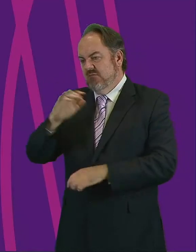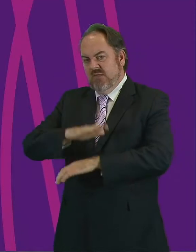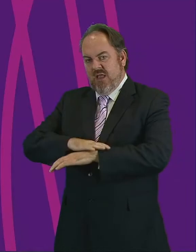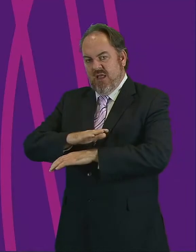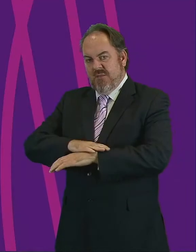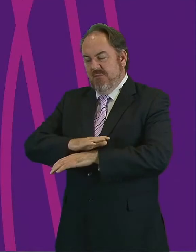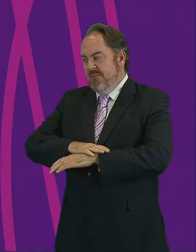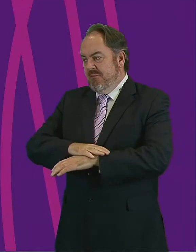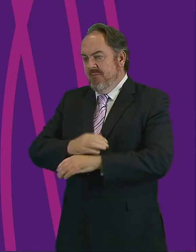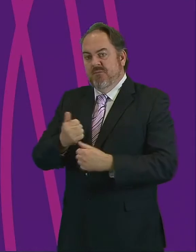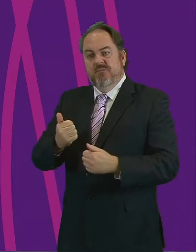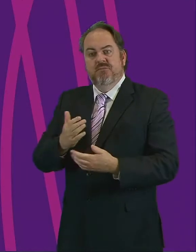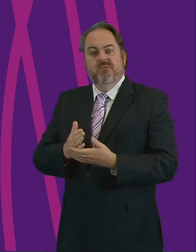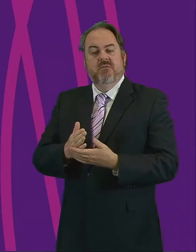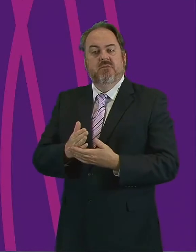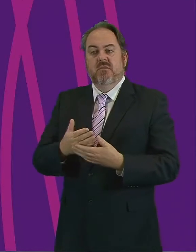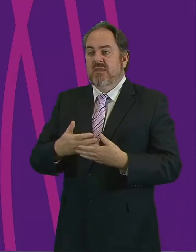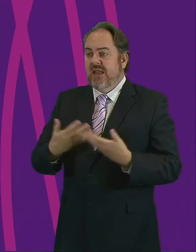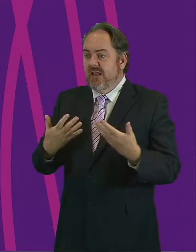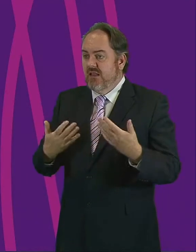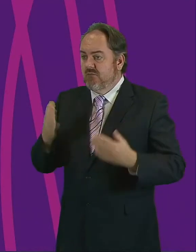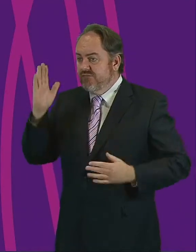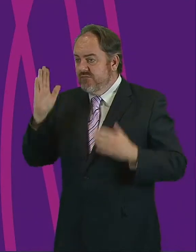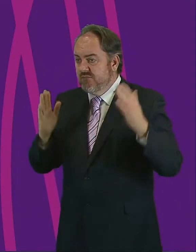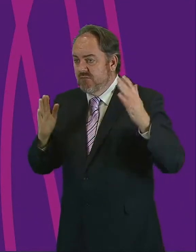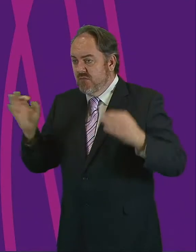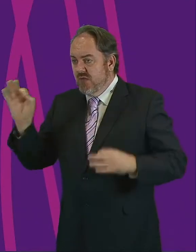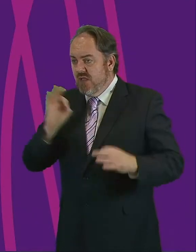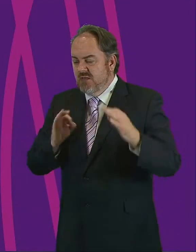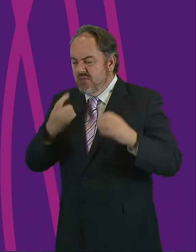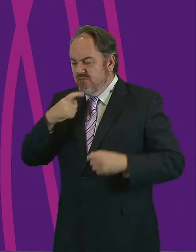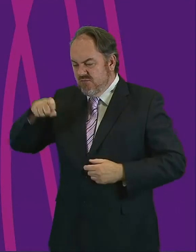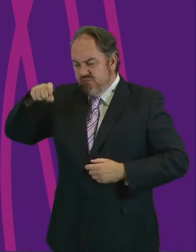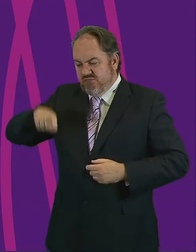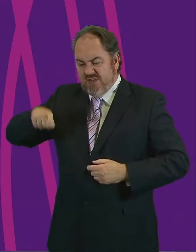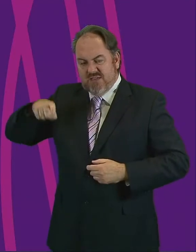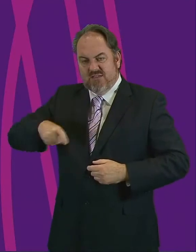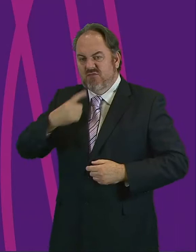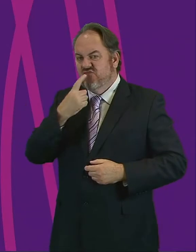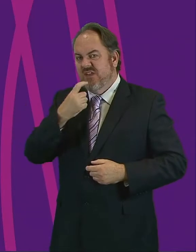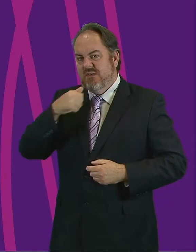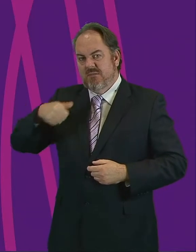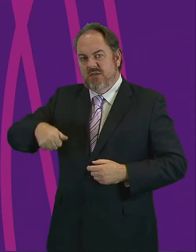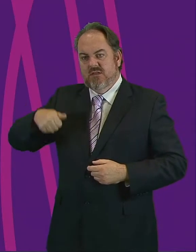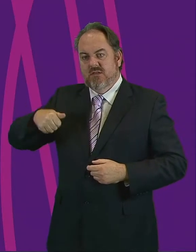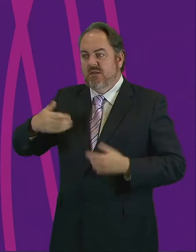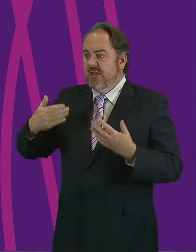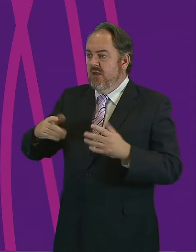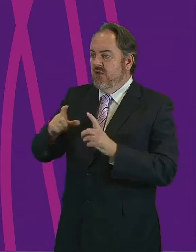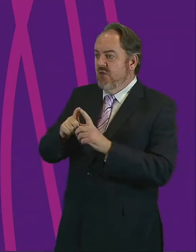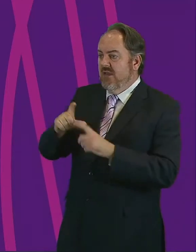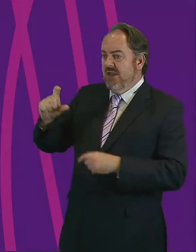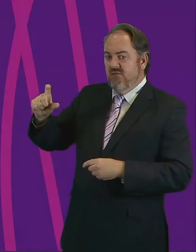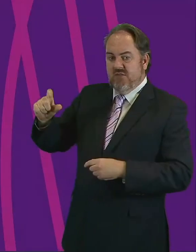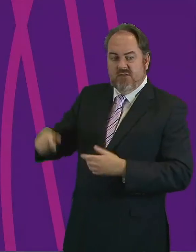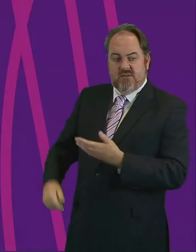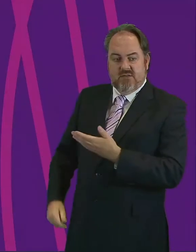members who wish to ask a question would press the request to speak buttons now, and I call on Donald Cameron.